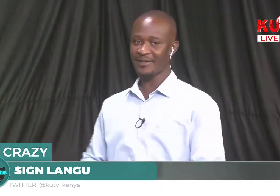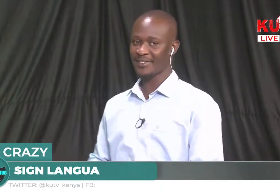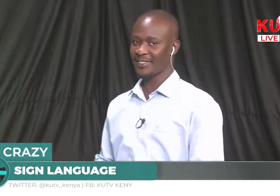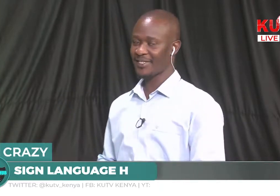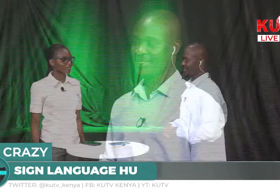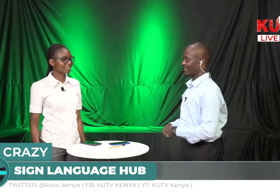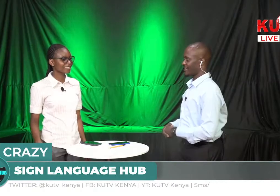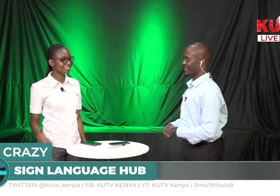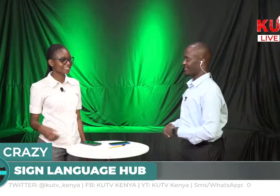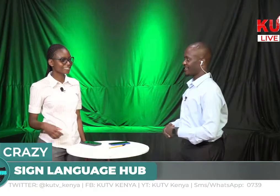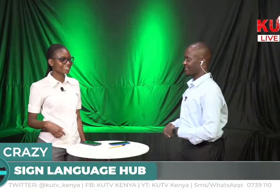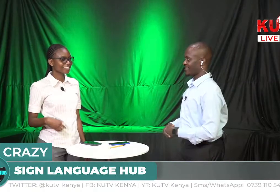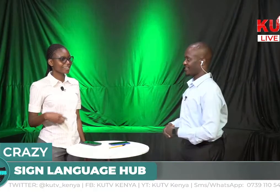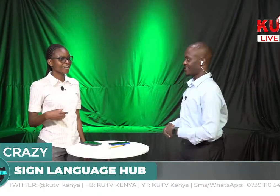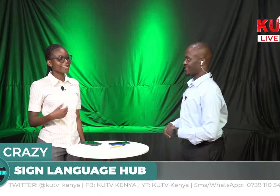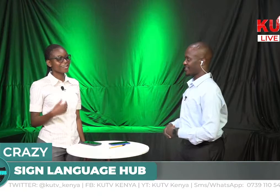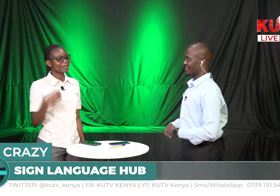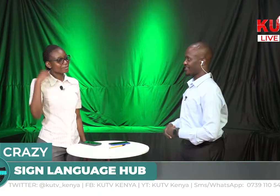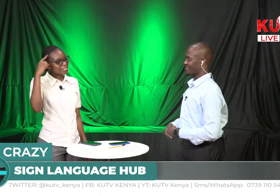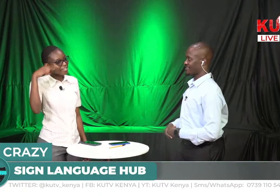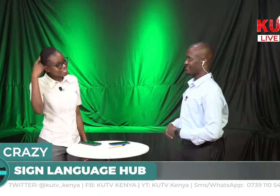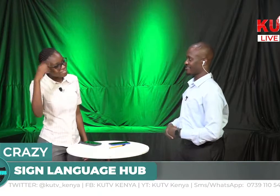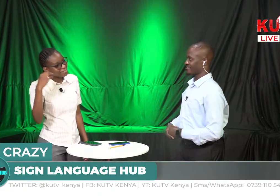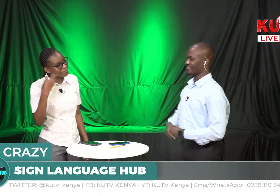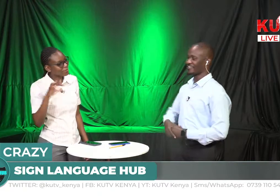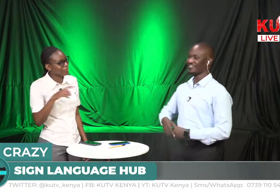crazy? I'm crazy for you.